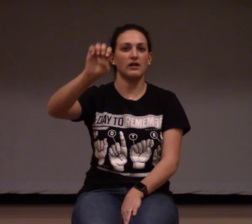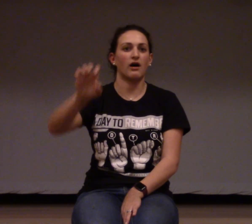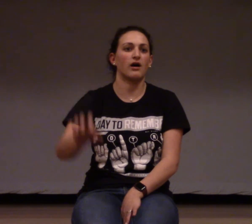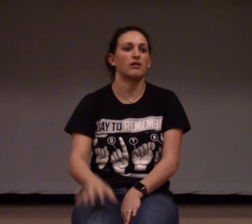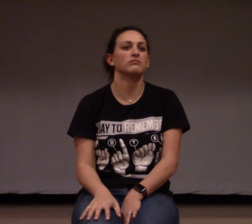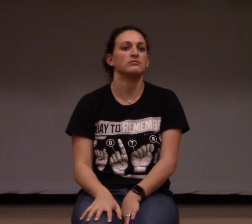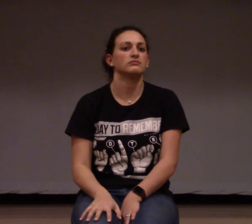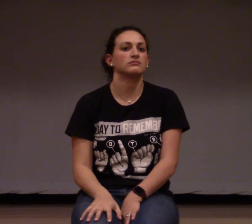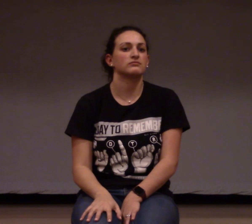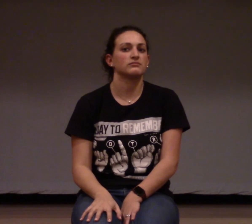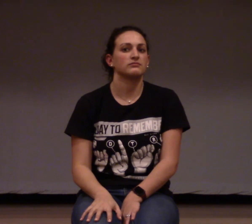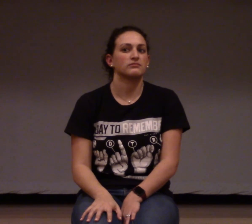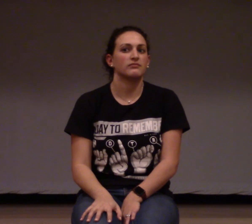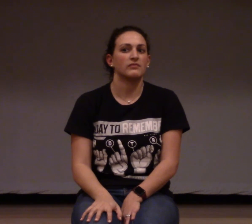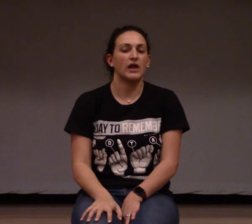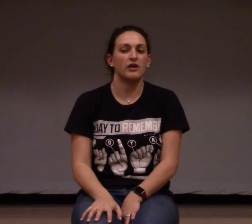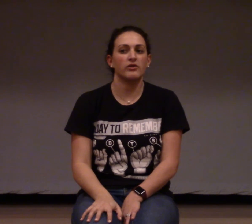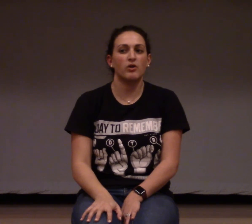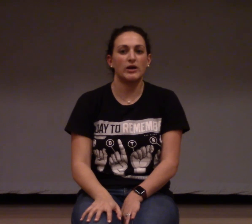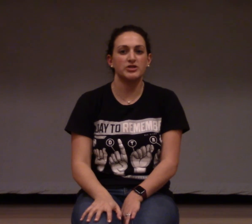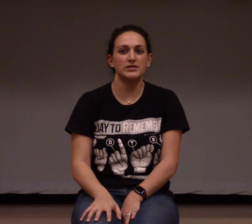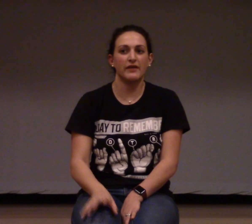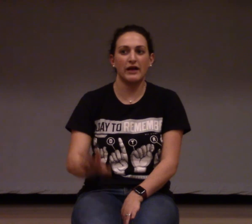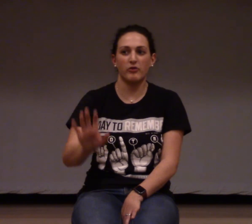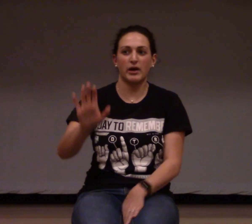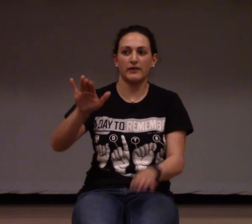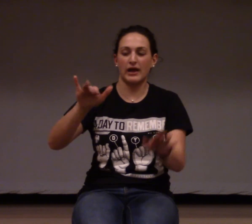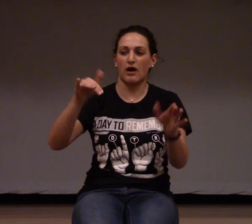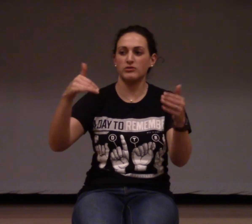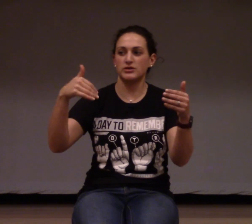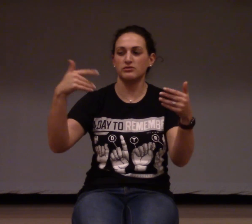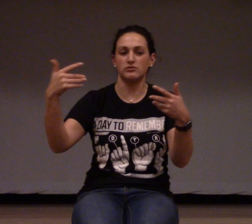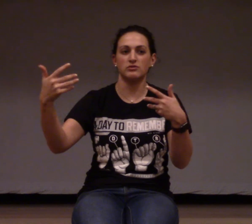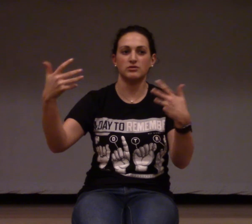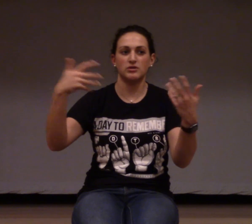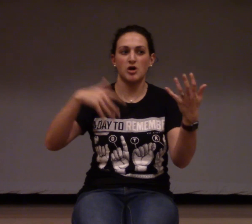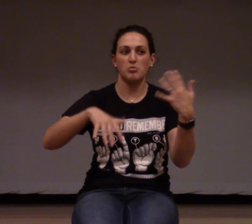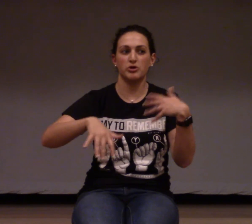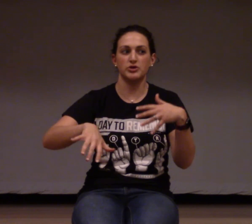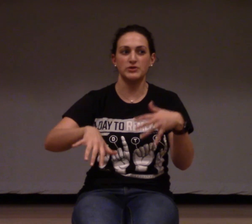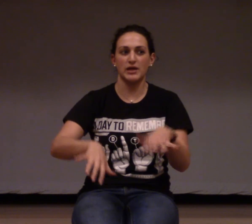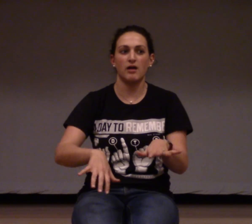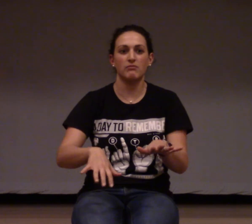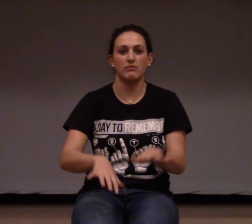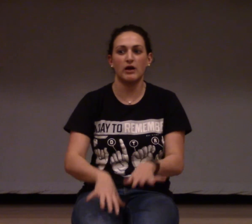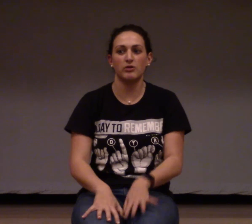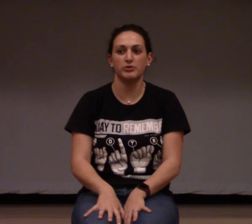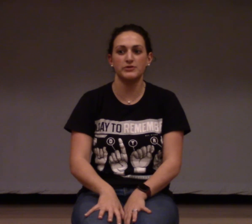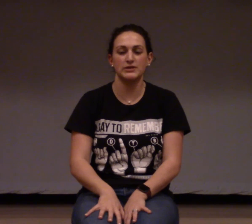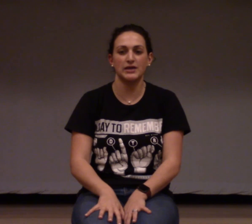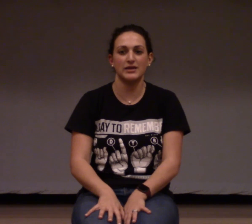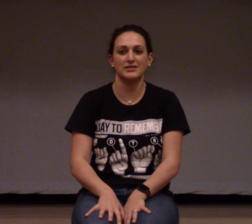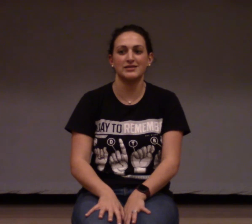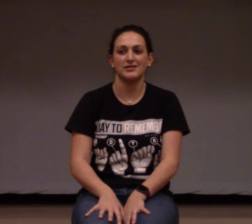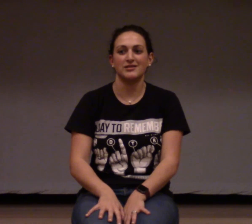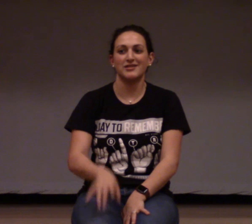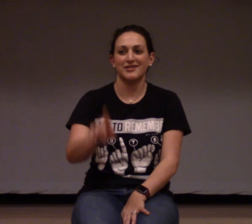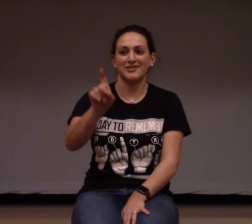Any other questions on the alphabet on like how to produce them, how to produce the signs. Yeah,